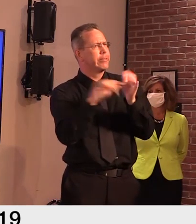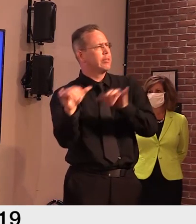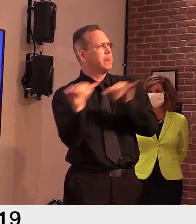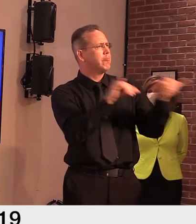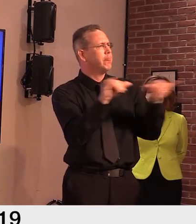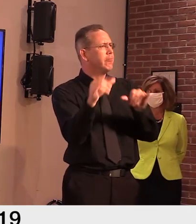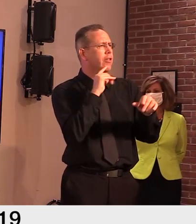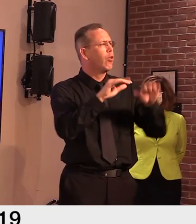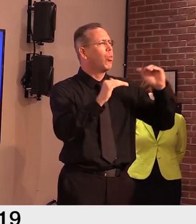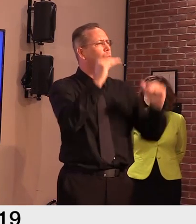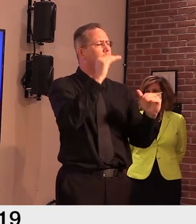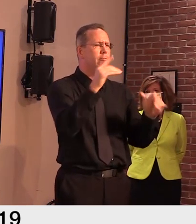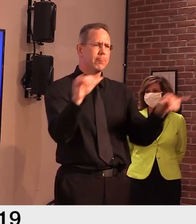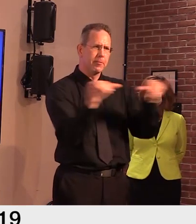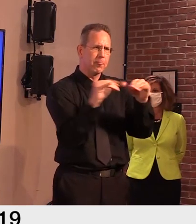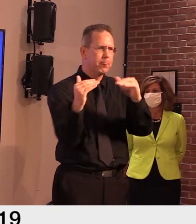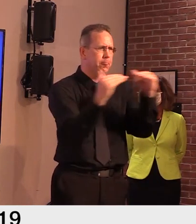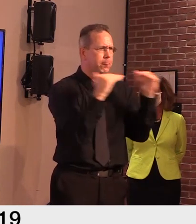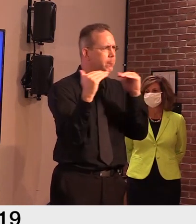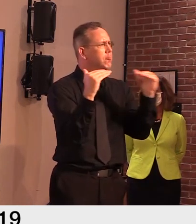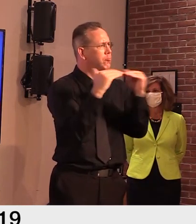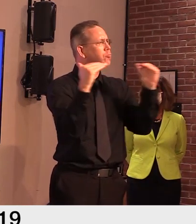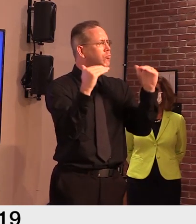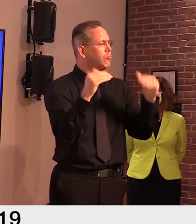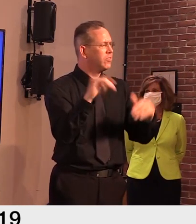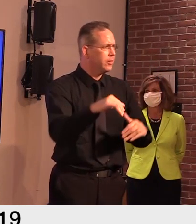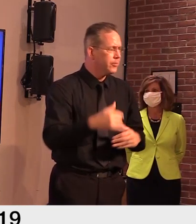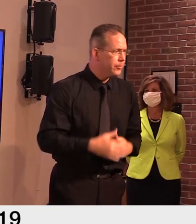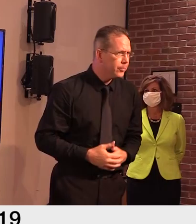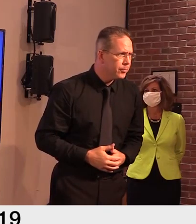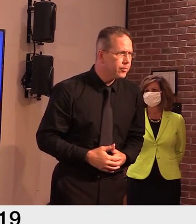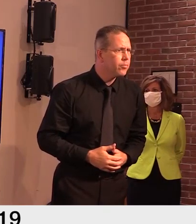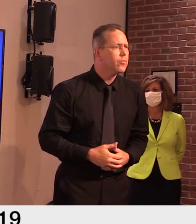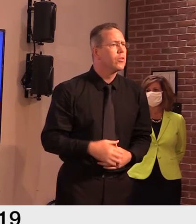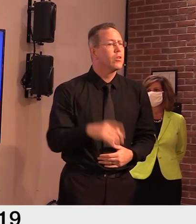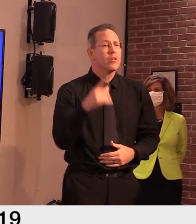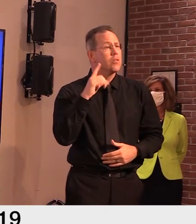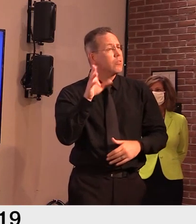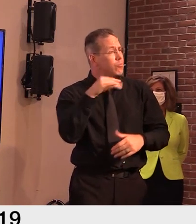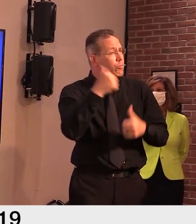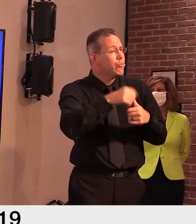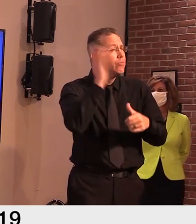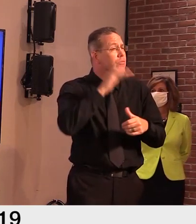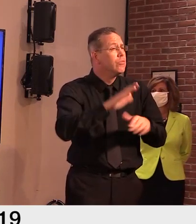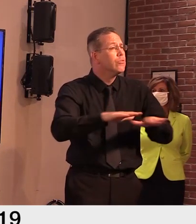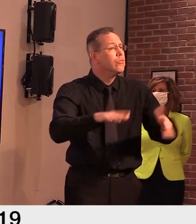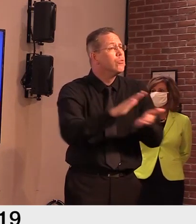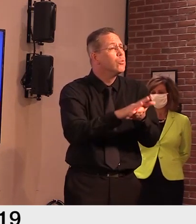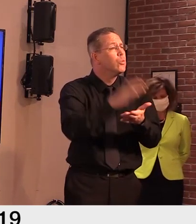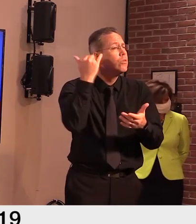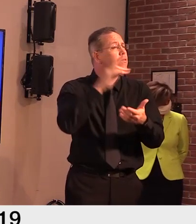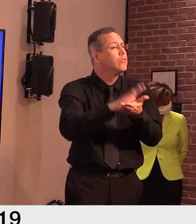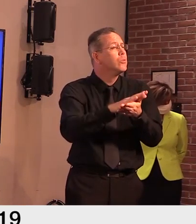remembrance and celebration as we do any holiday that celebrates freedom and human